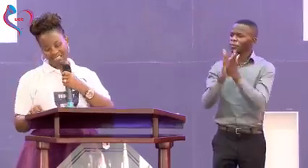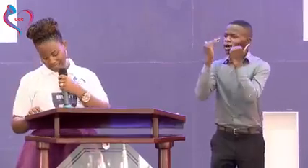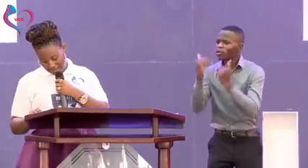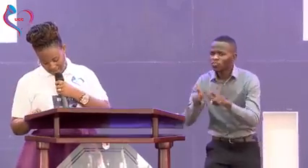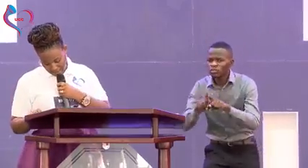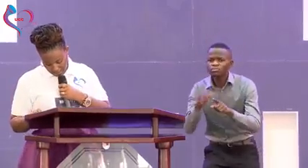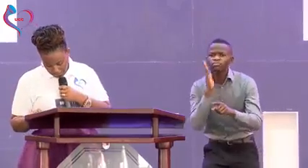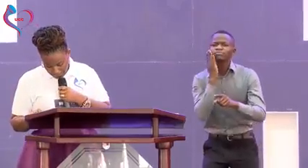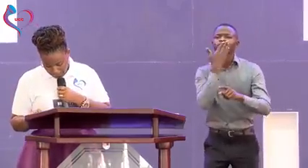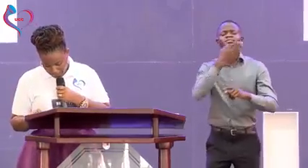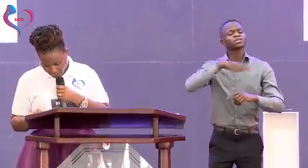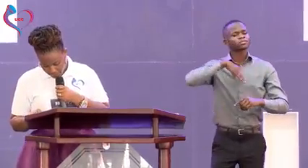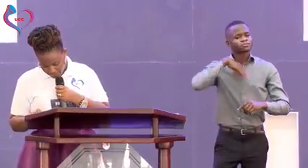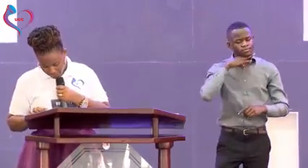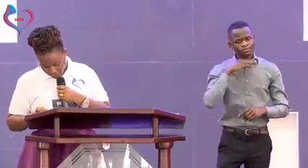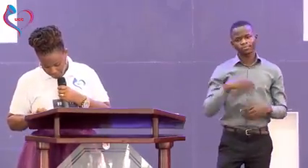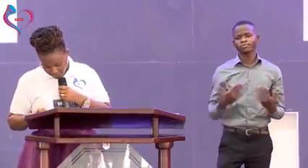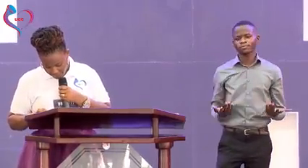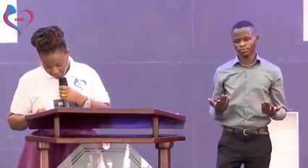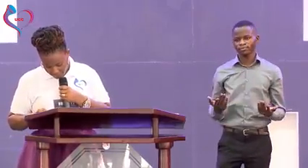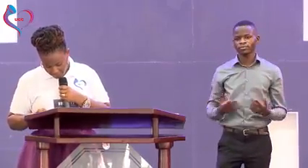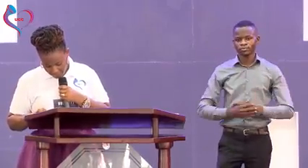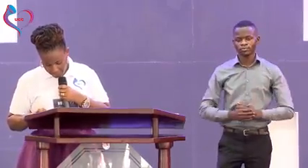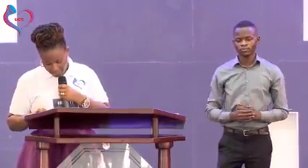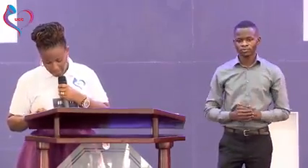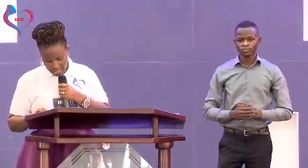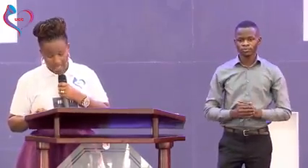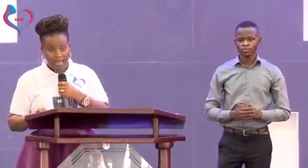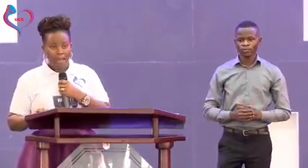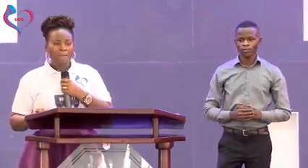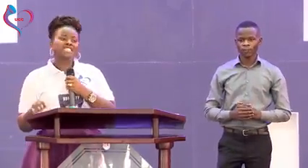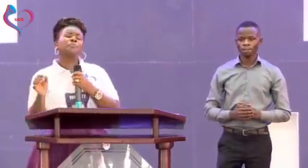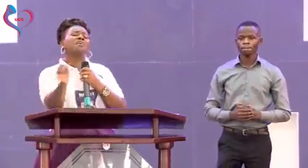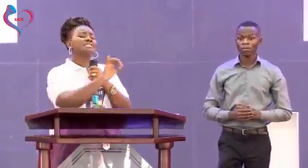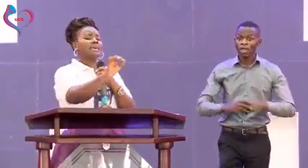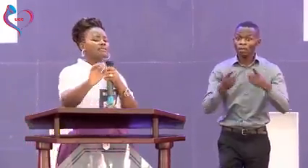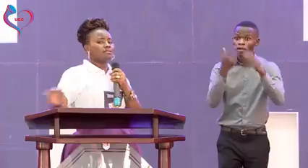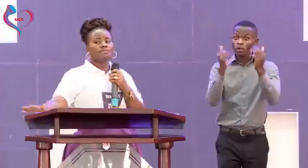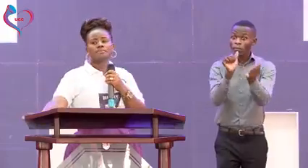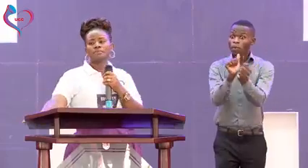is sustaining us. But Paul says,